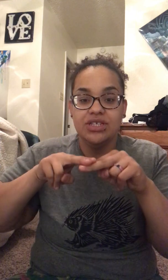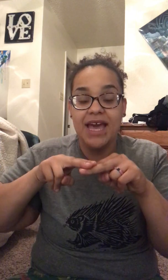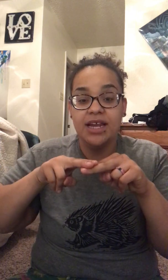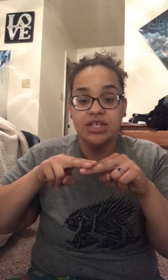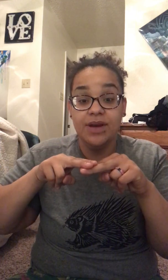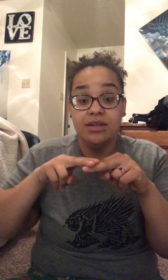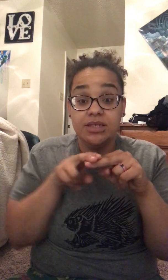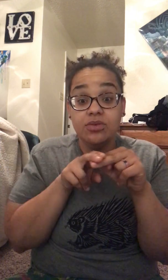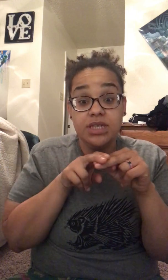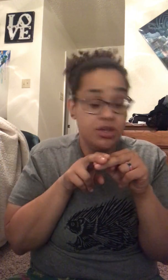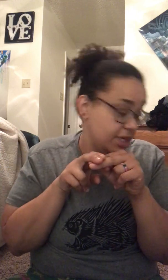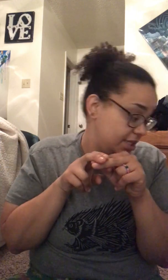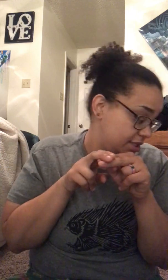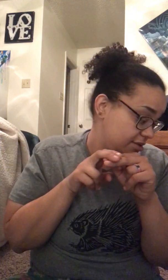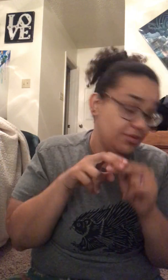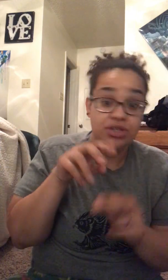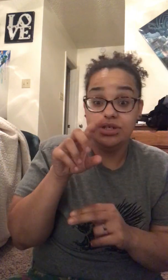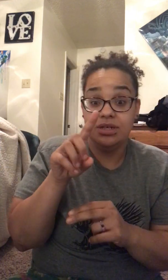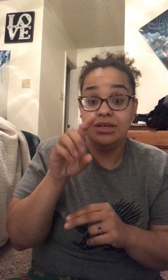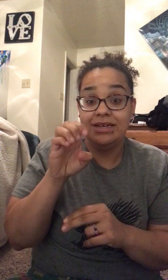adding to it. So decrease, which